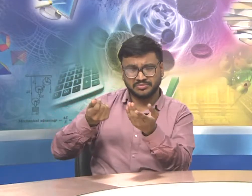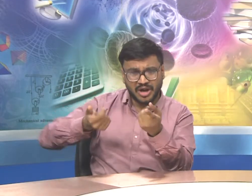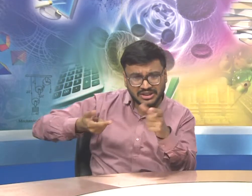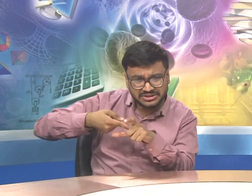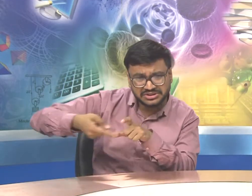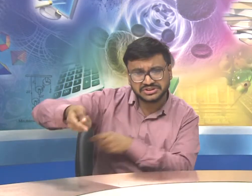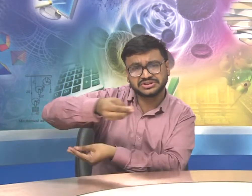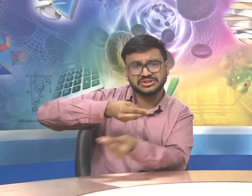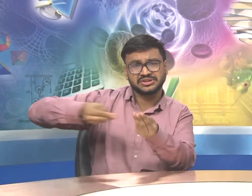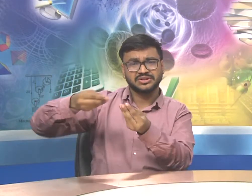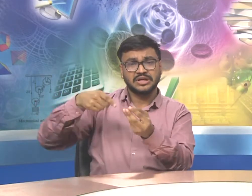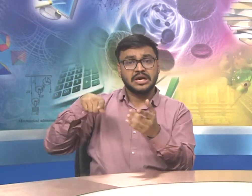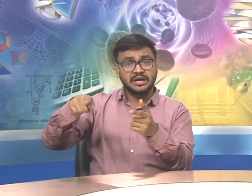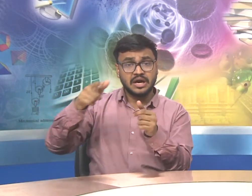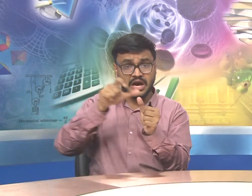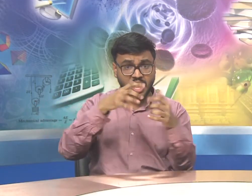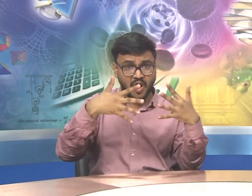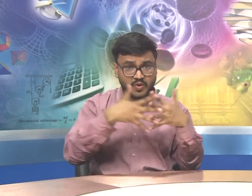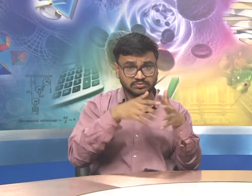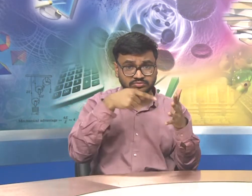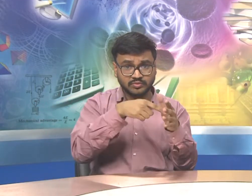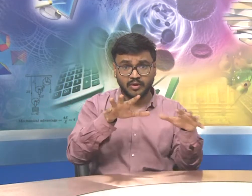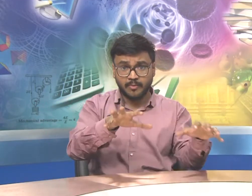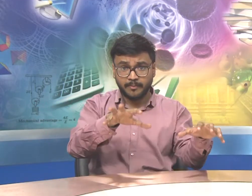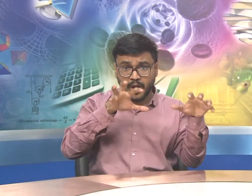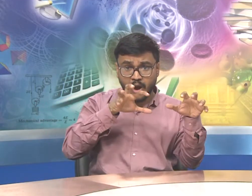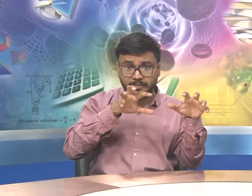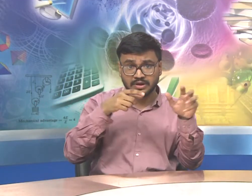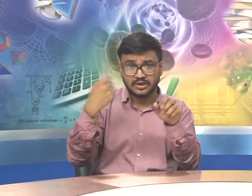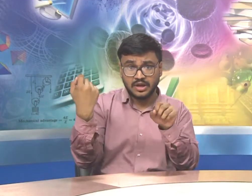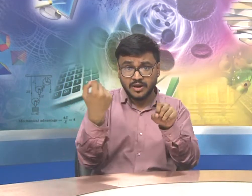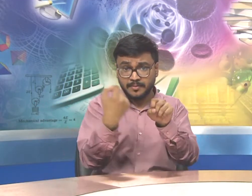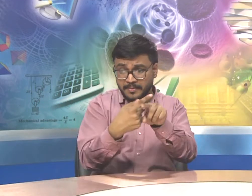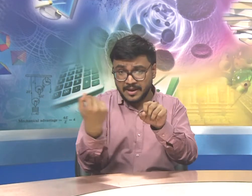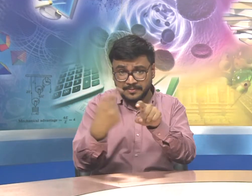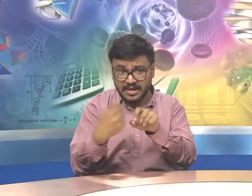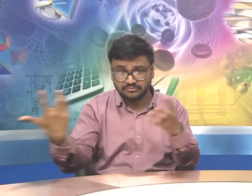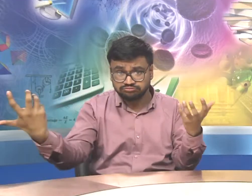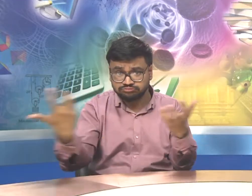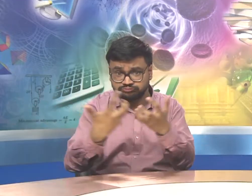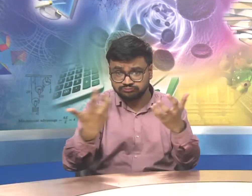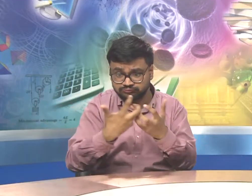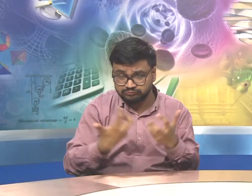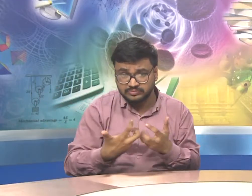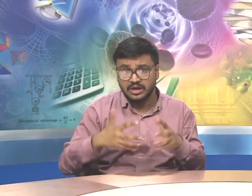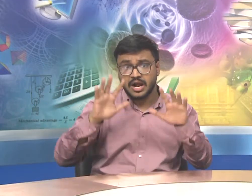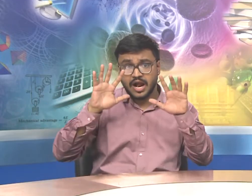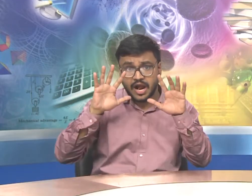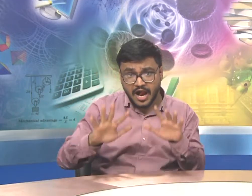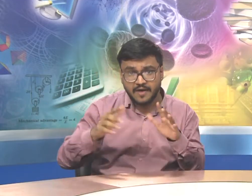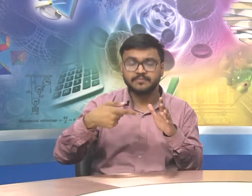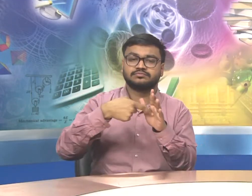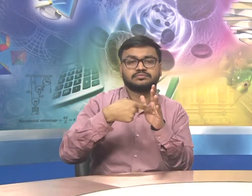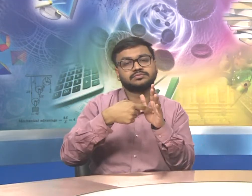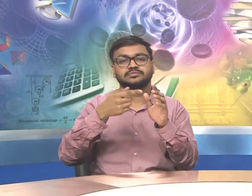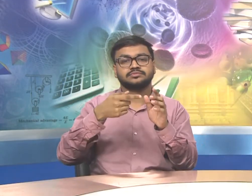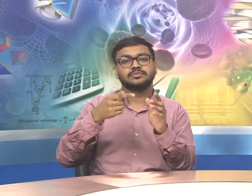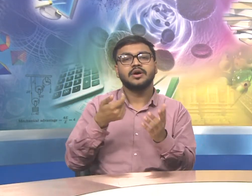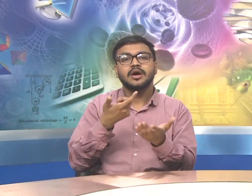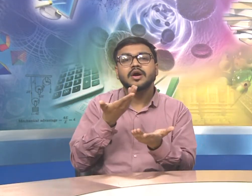If it finds violation of any provision of the Constitution, it may declare the